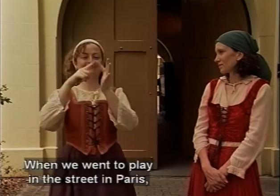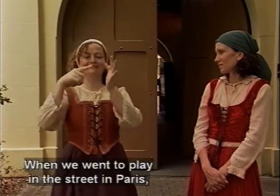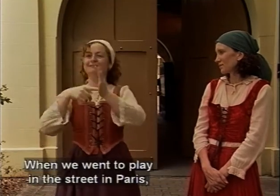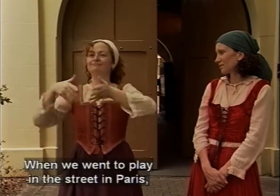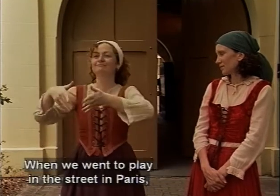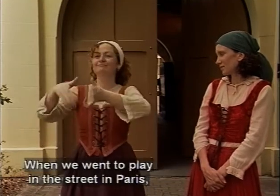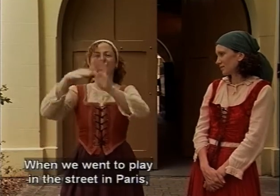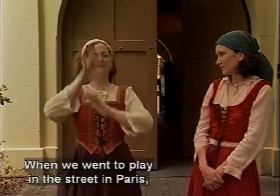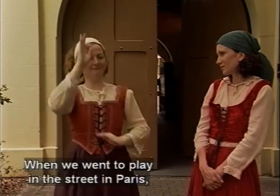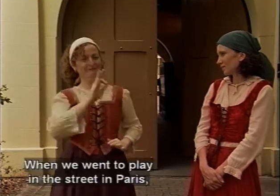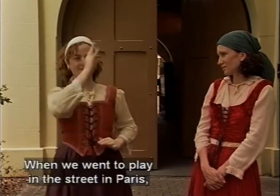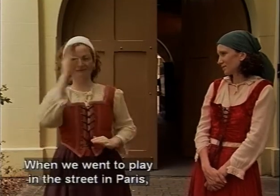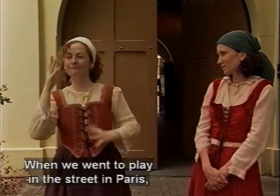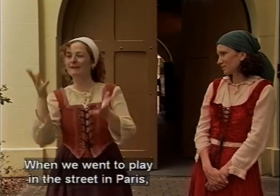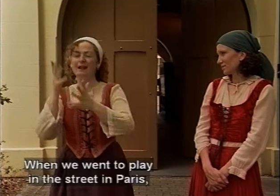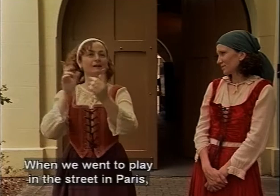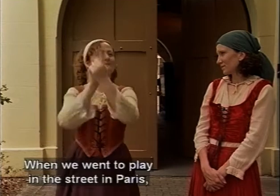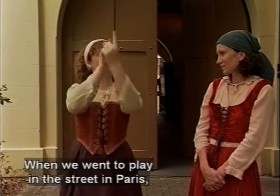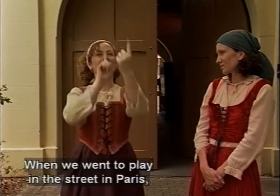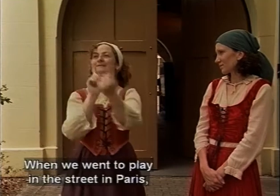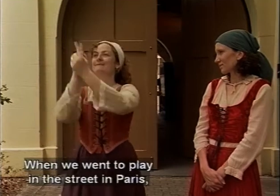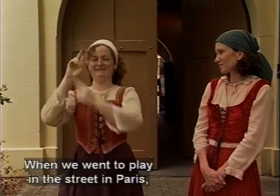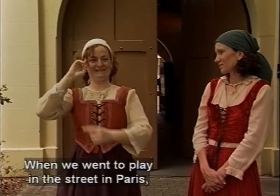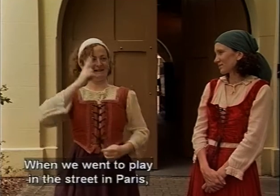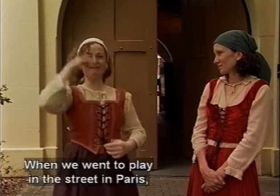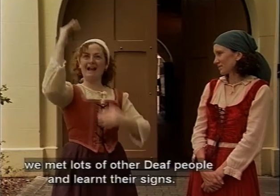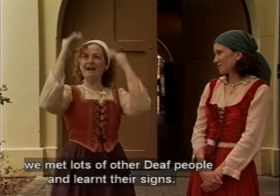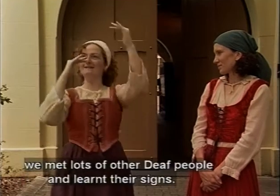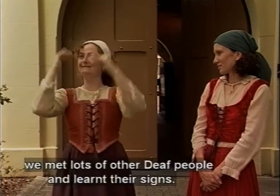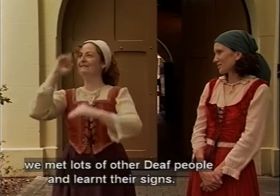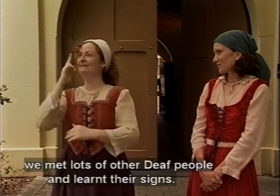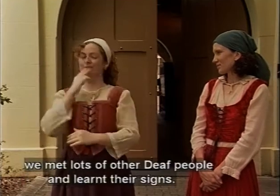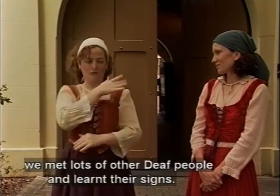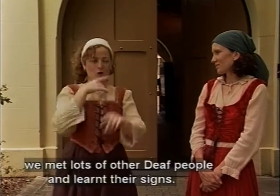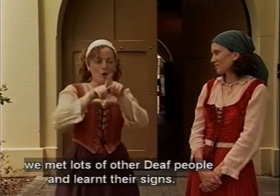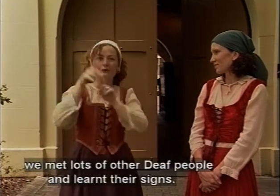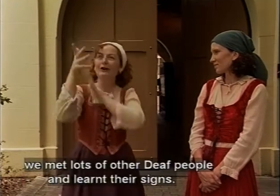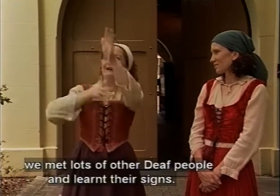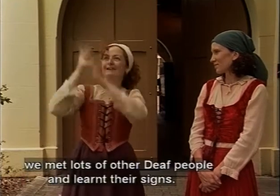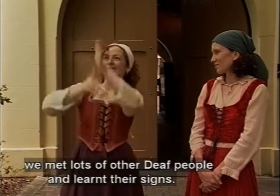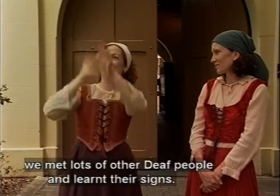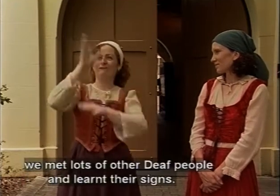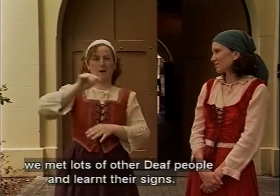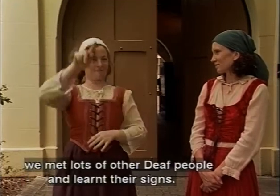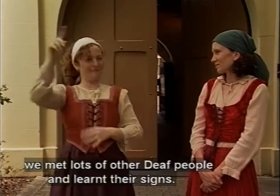the street, that is in Paris, we had a chance to meet lots of other deaf people and learn the signs that they used too.